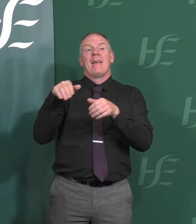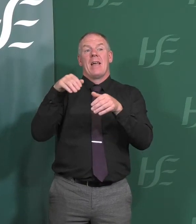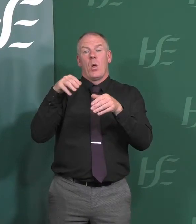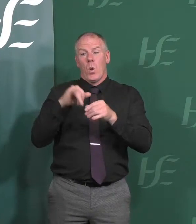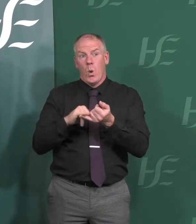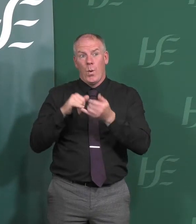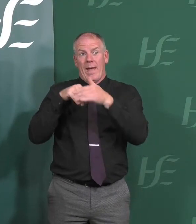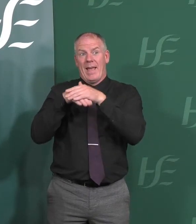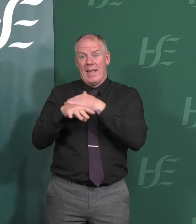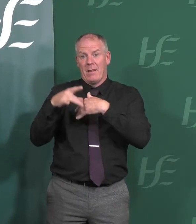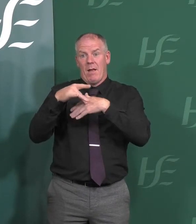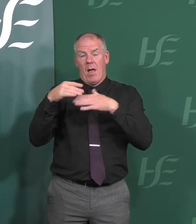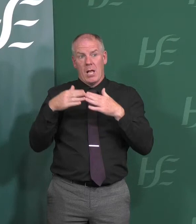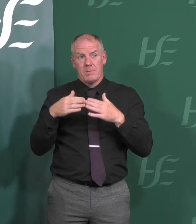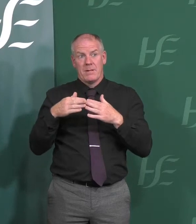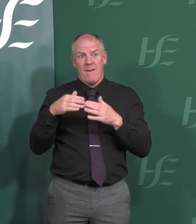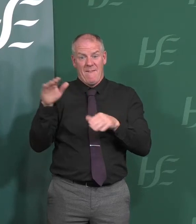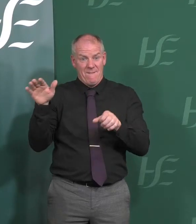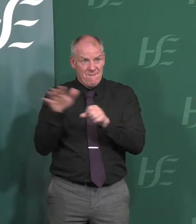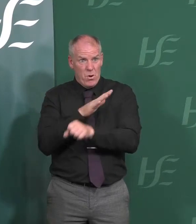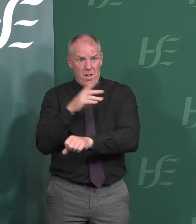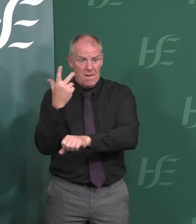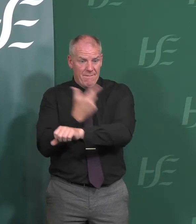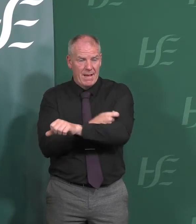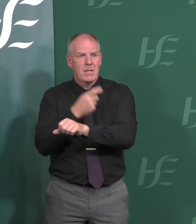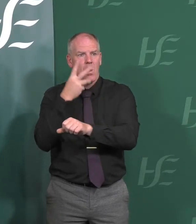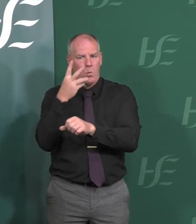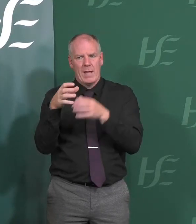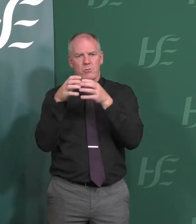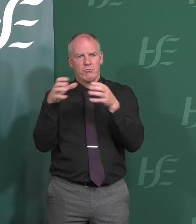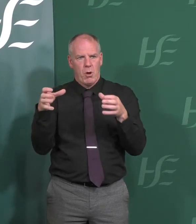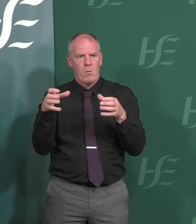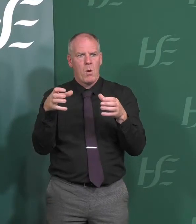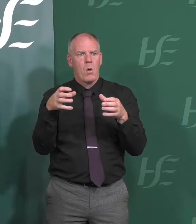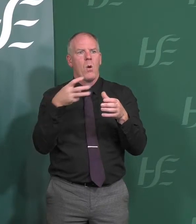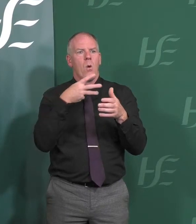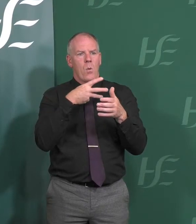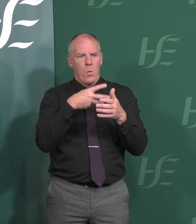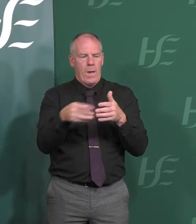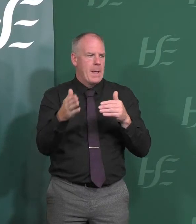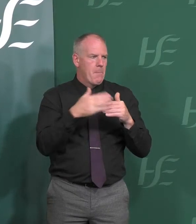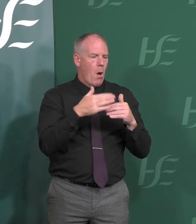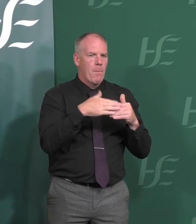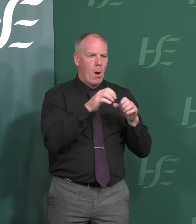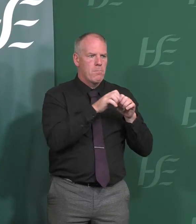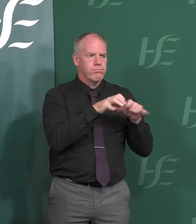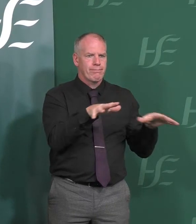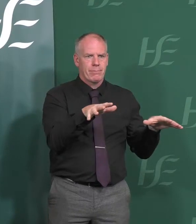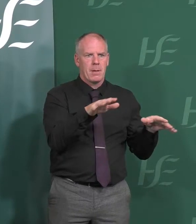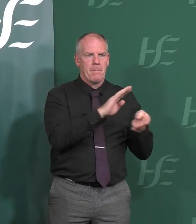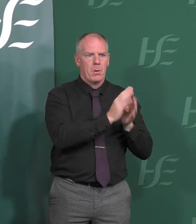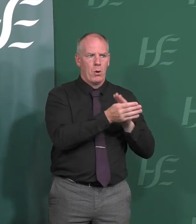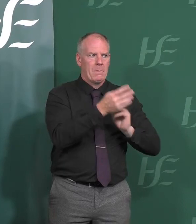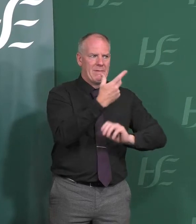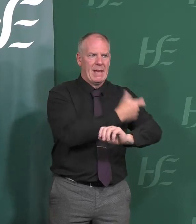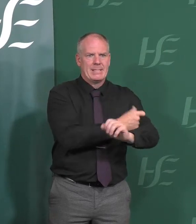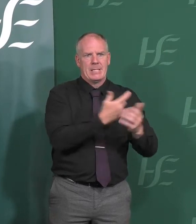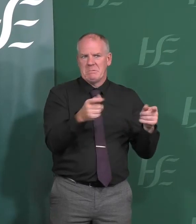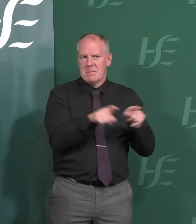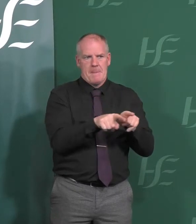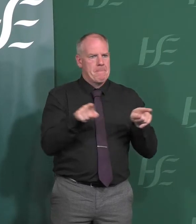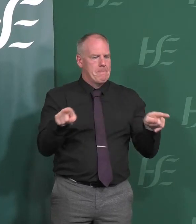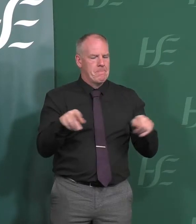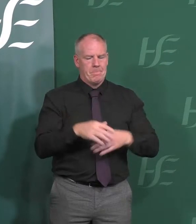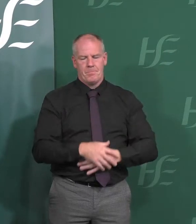to hospital who are fully vaccinated will inevitably rise as more and more of the population becomes fully vaccinated. Of